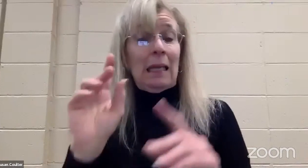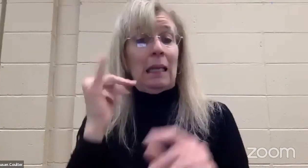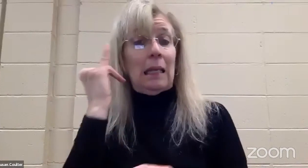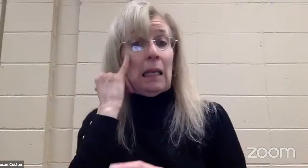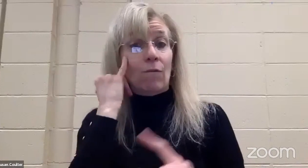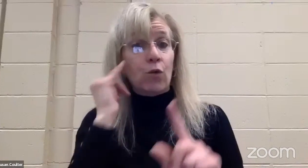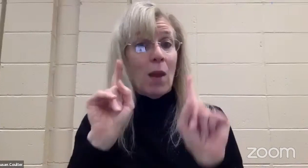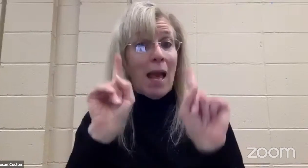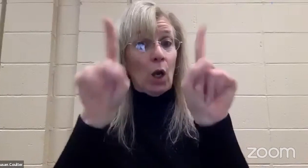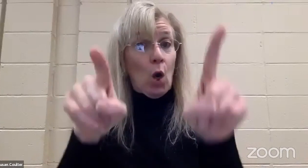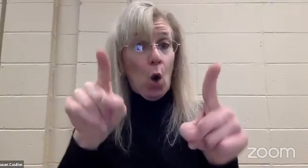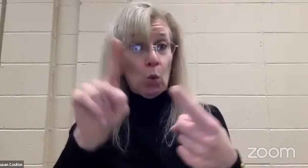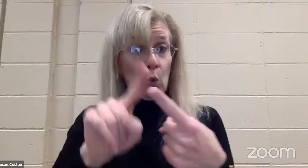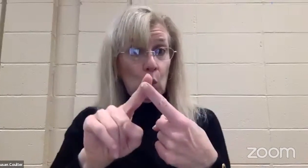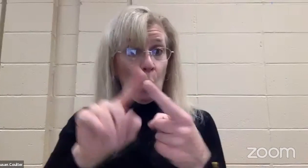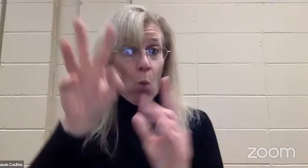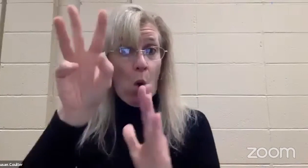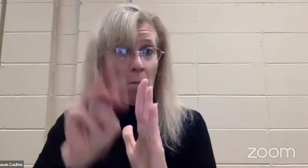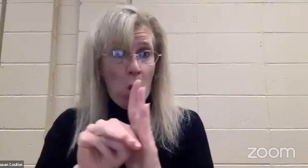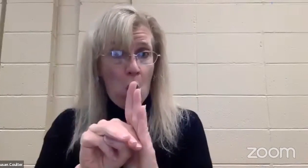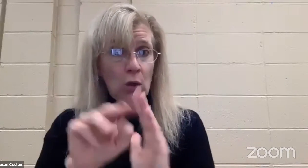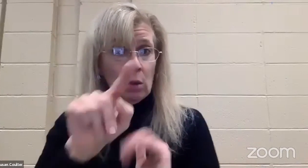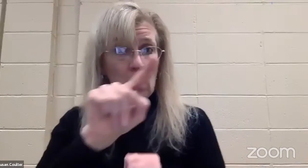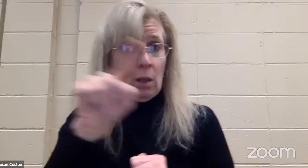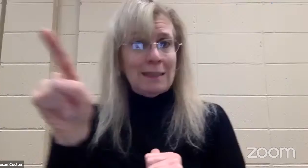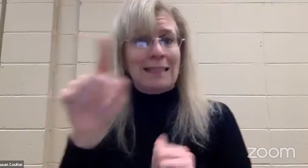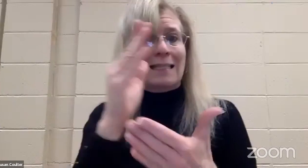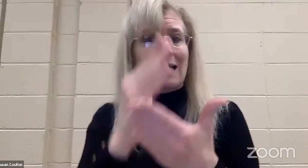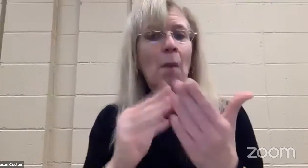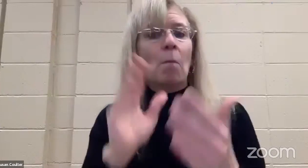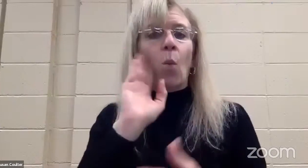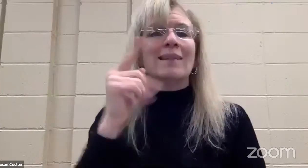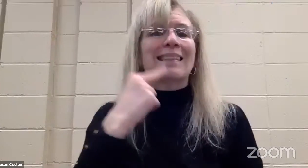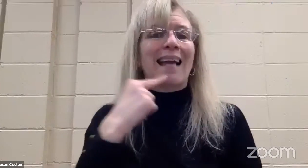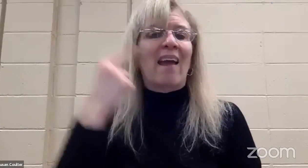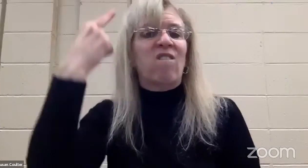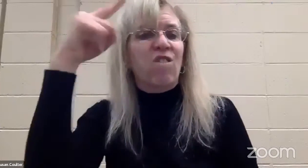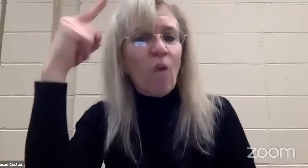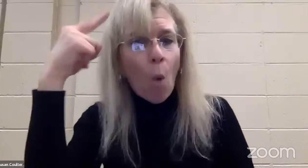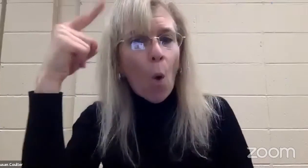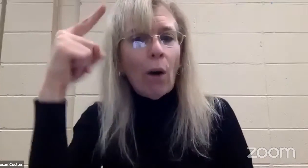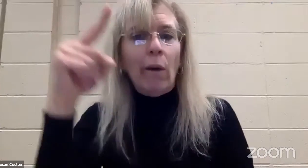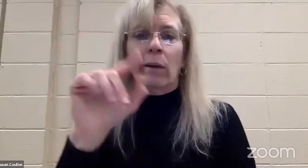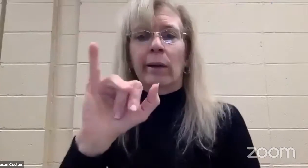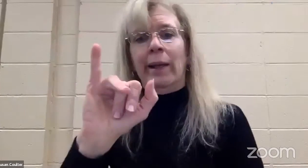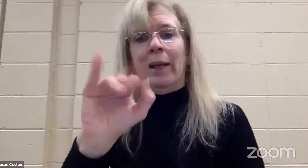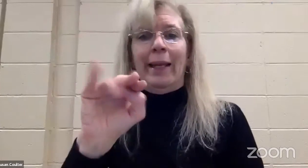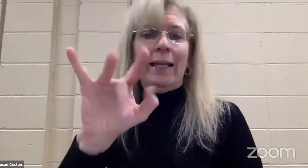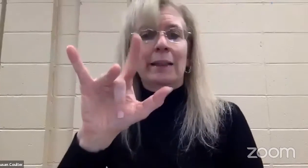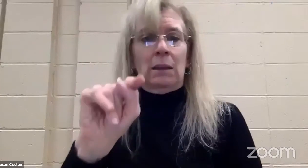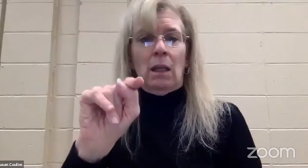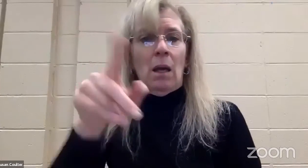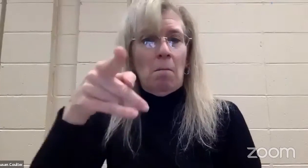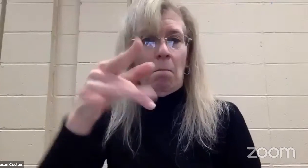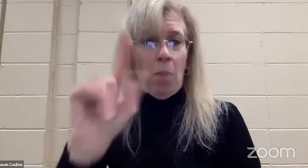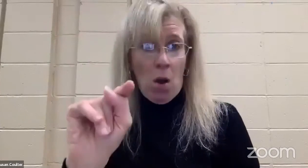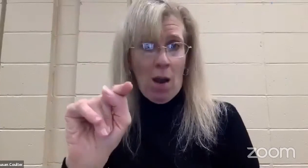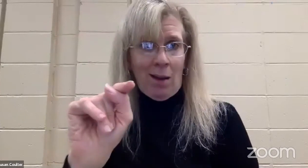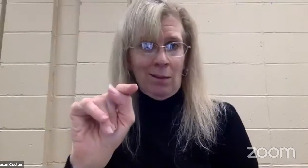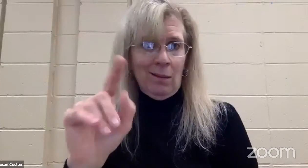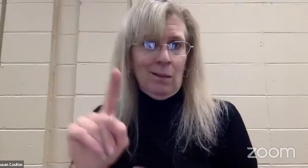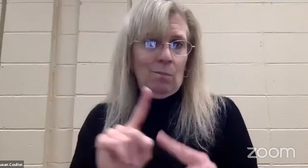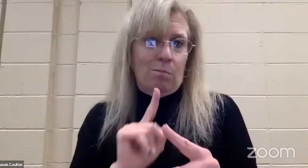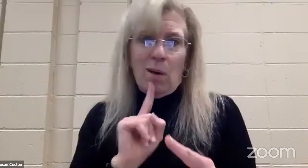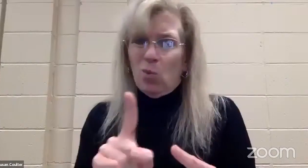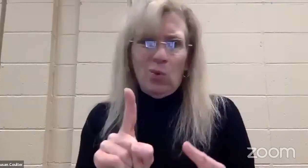company. If you like go to Walmart, some will say for Instant